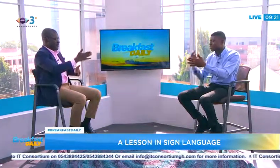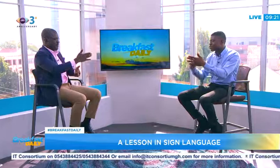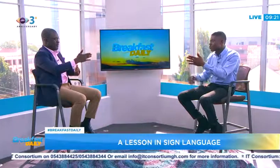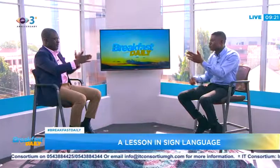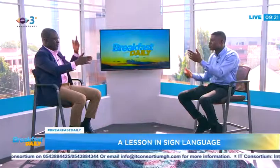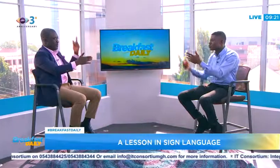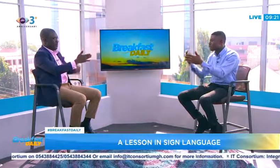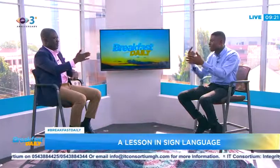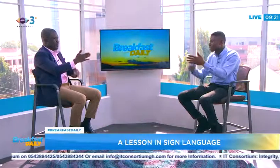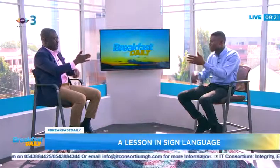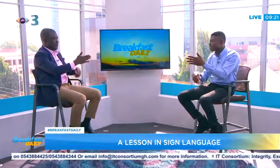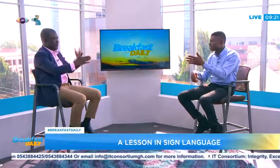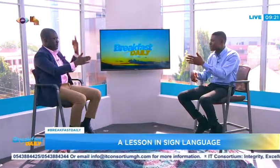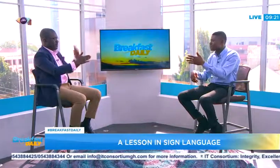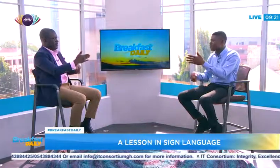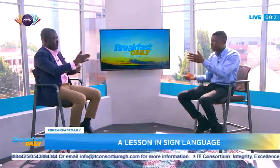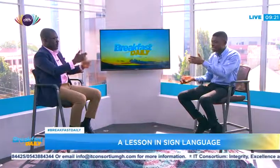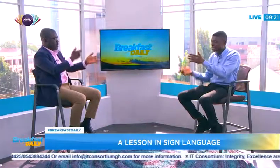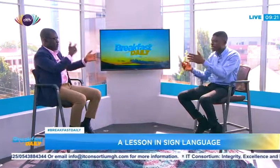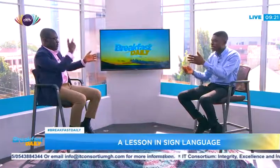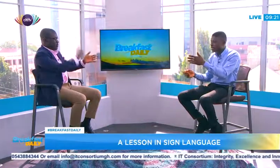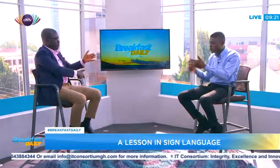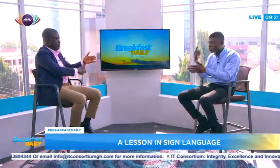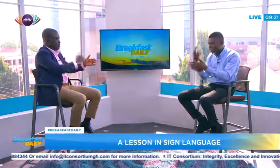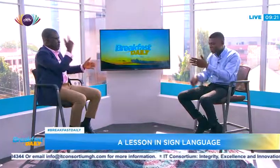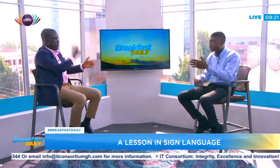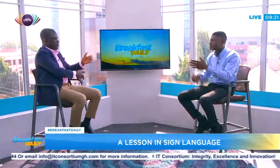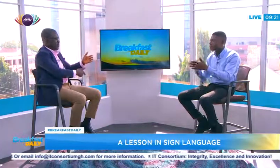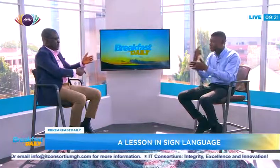So you use your dominant hands. You've changed it. Okay. Yeah. Hot.